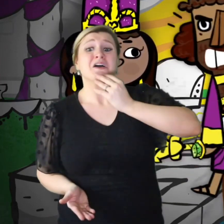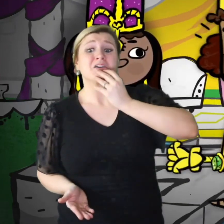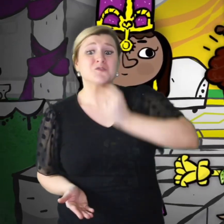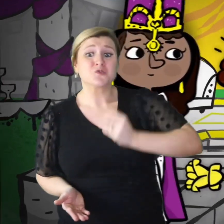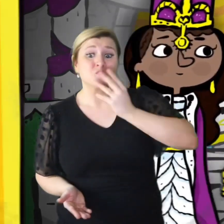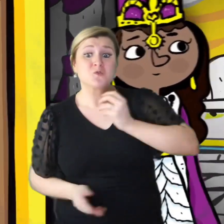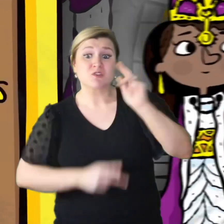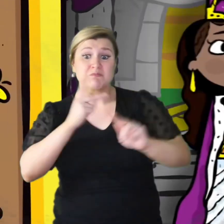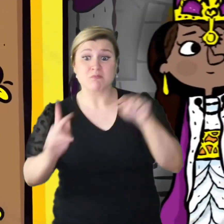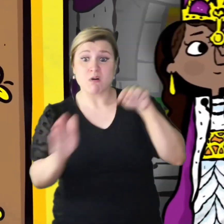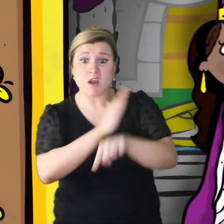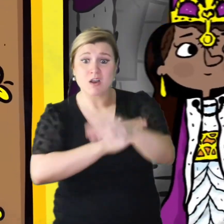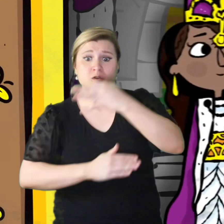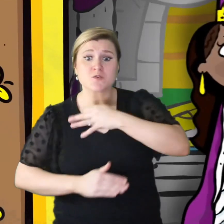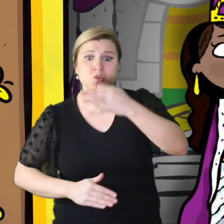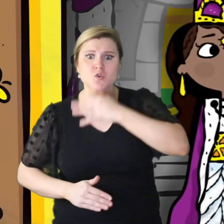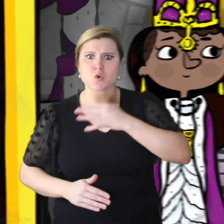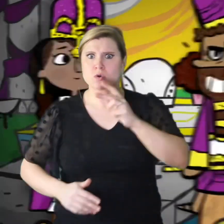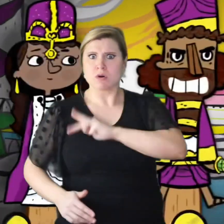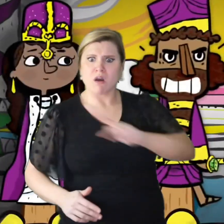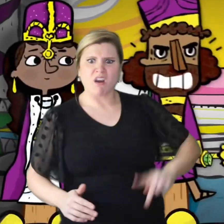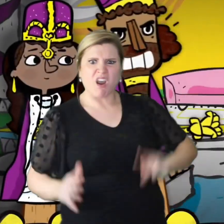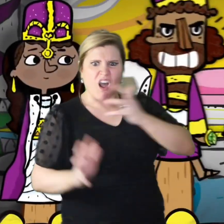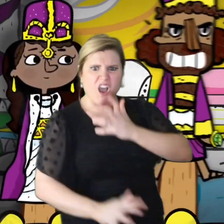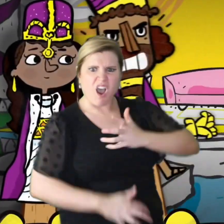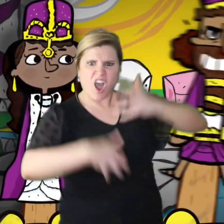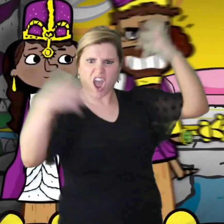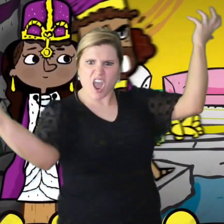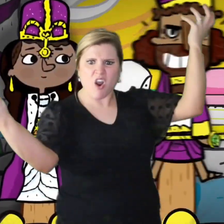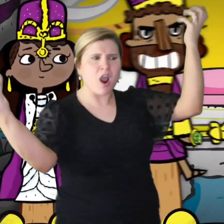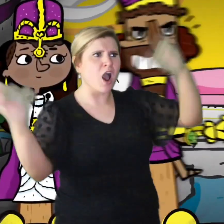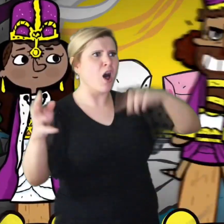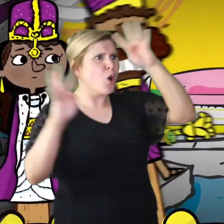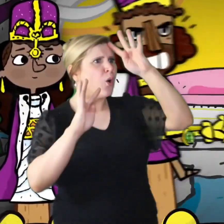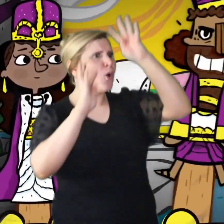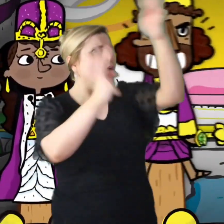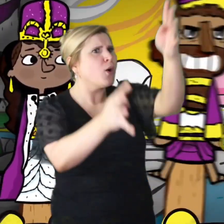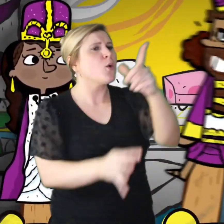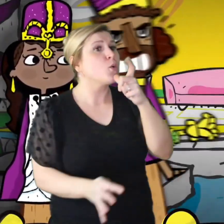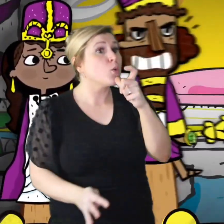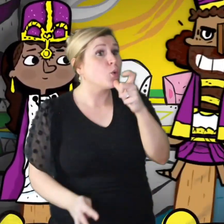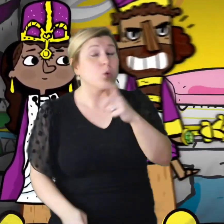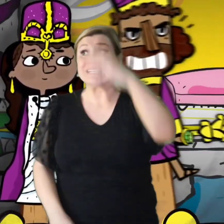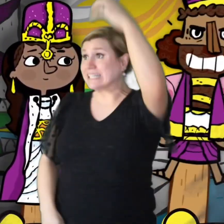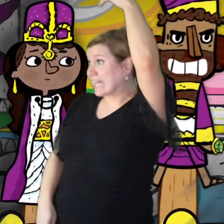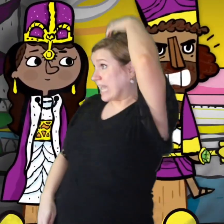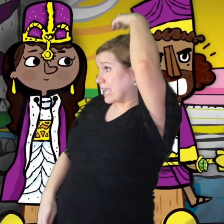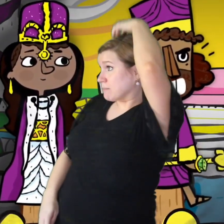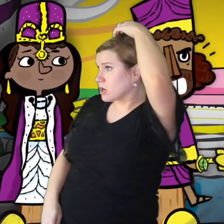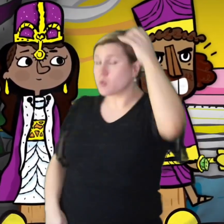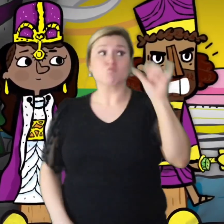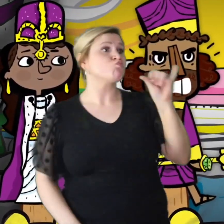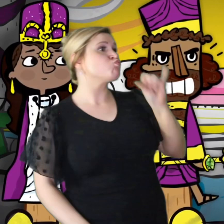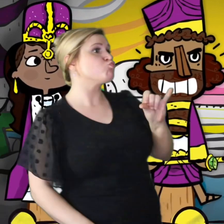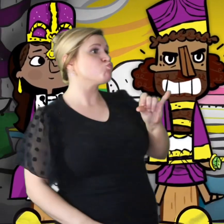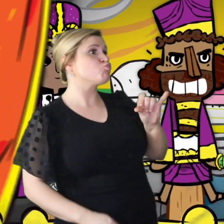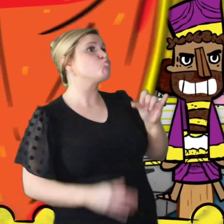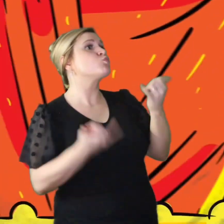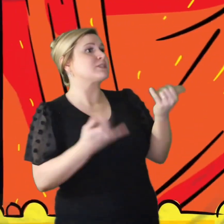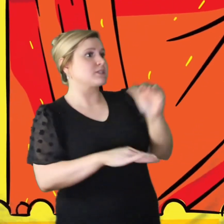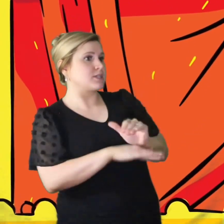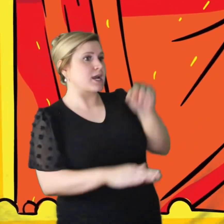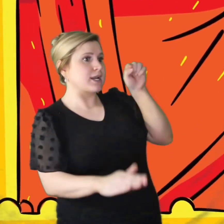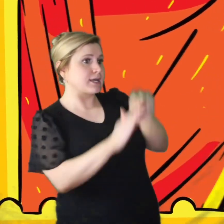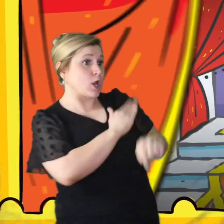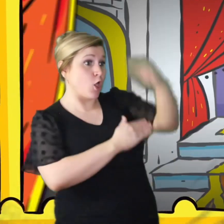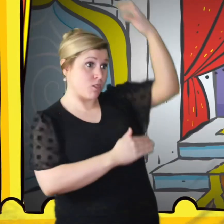thing?" Esther said it was Haman, and the king ordered Haman to be killed on that very night. But